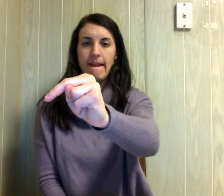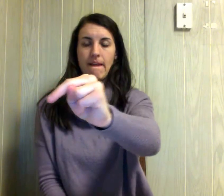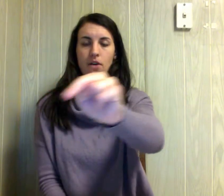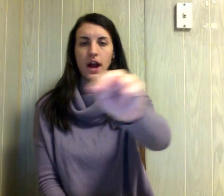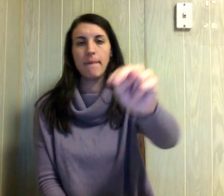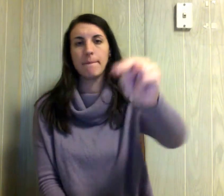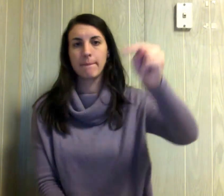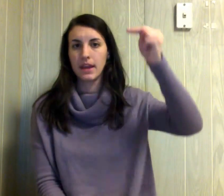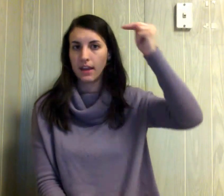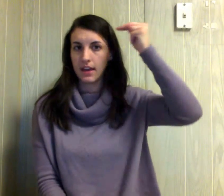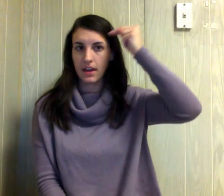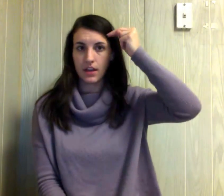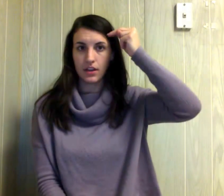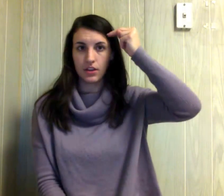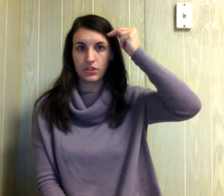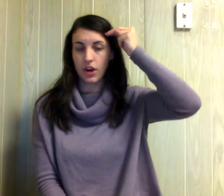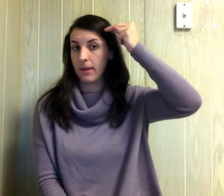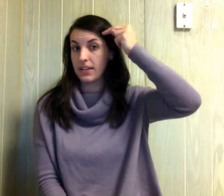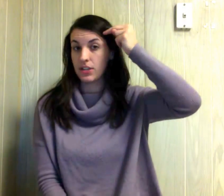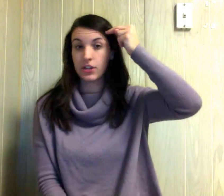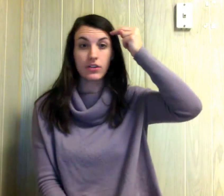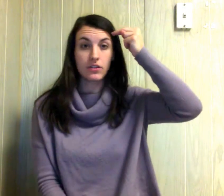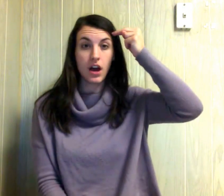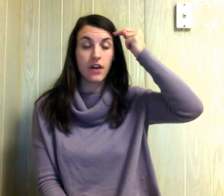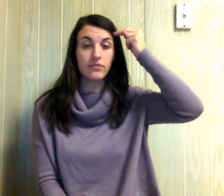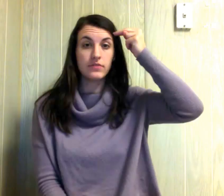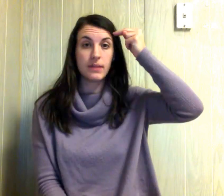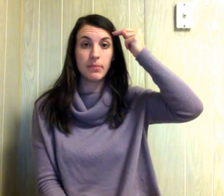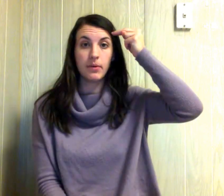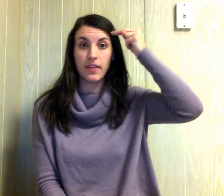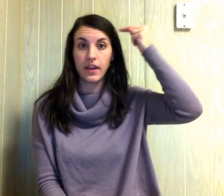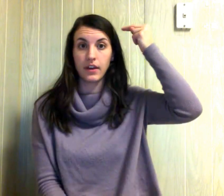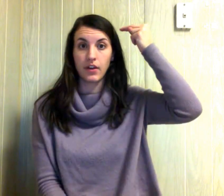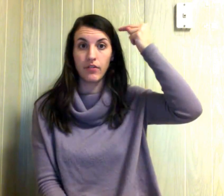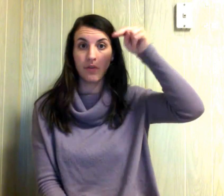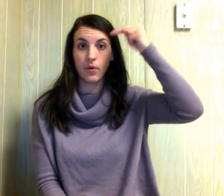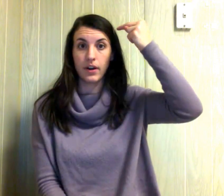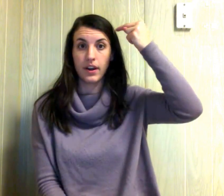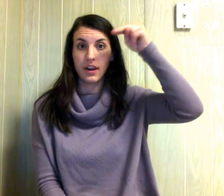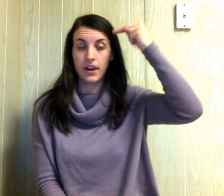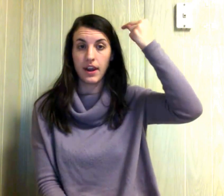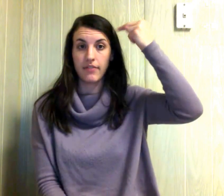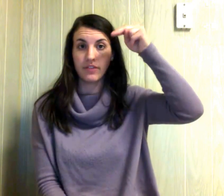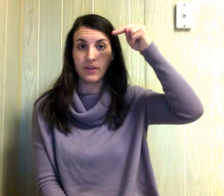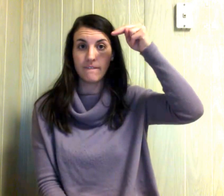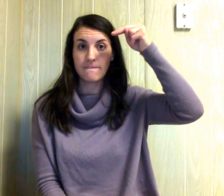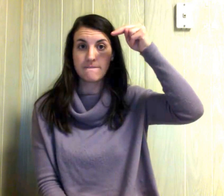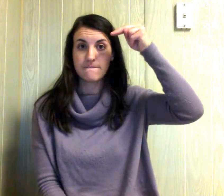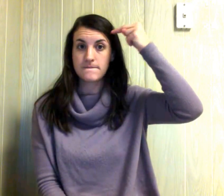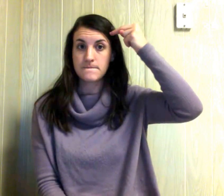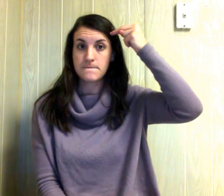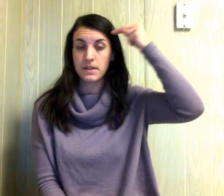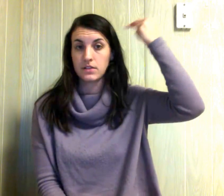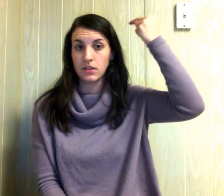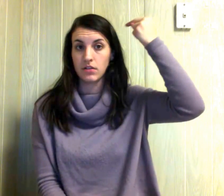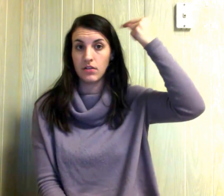or up. You can start by touching your temple and then go forward. Nephew. So,